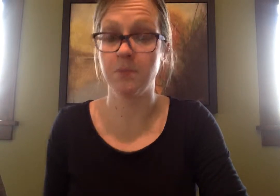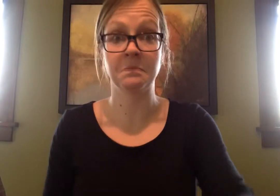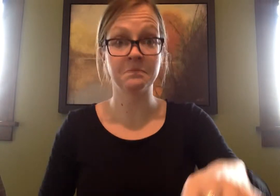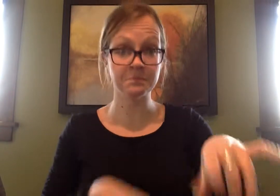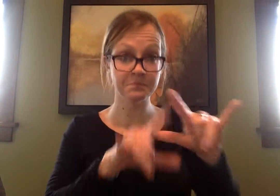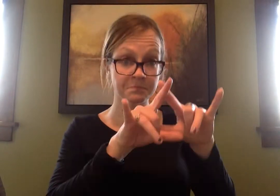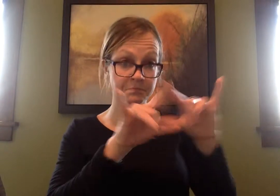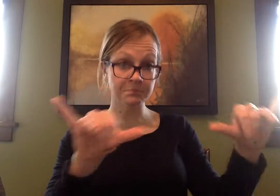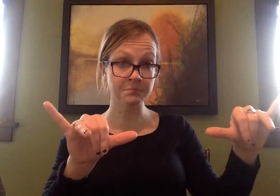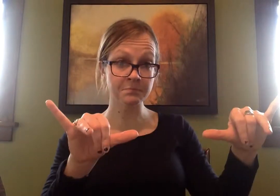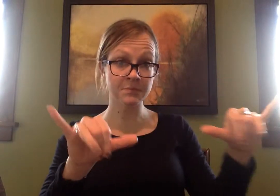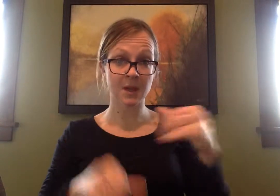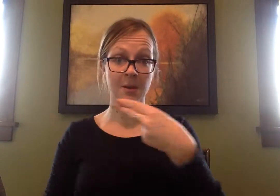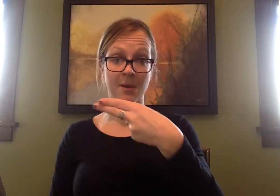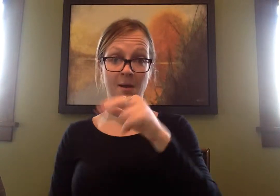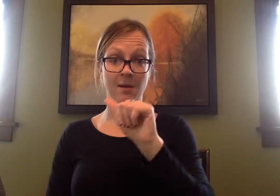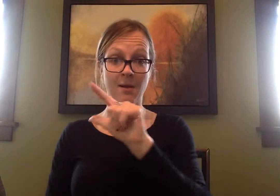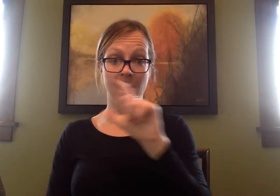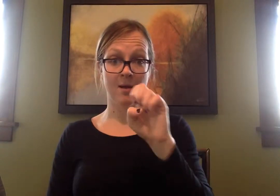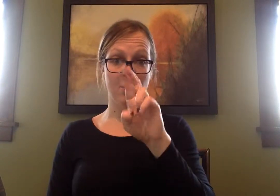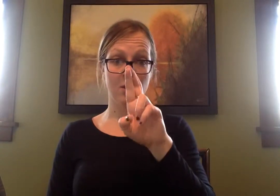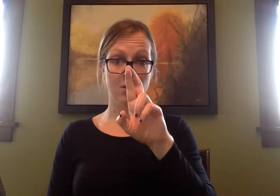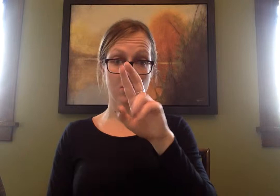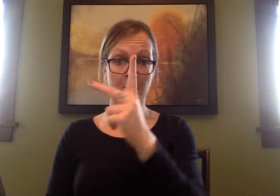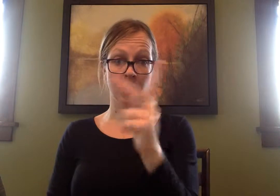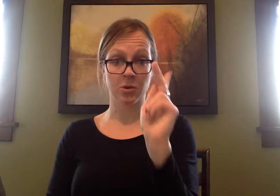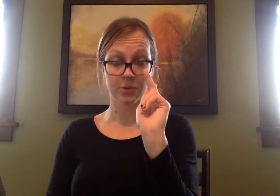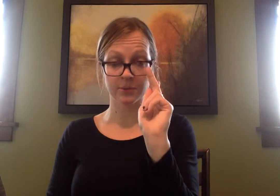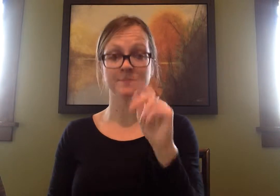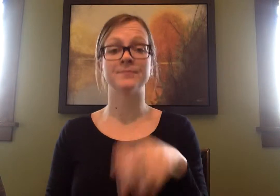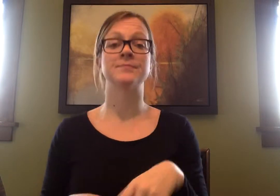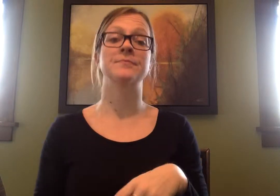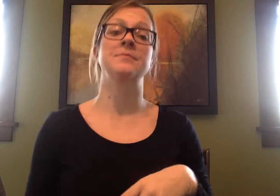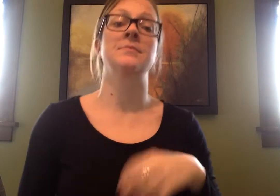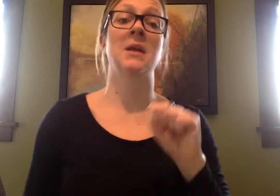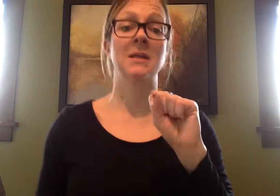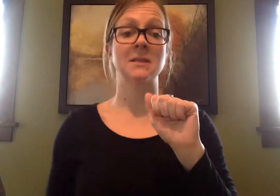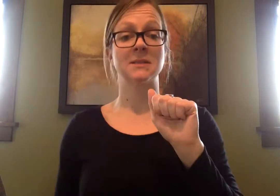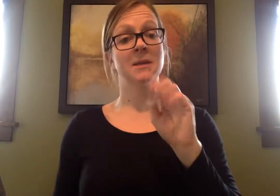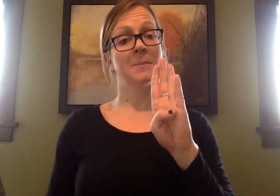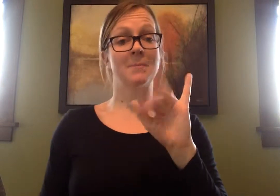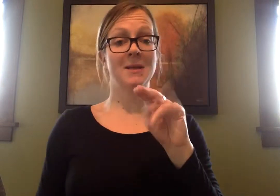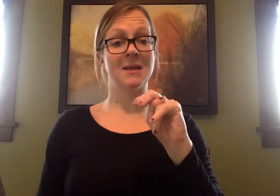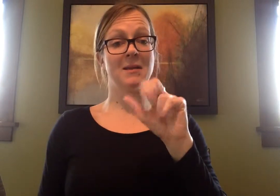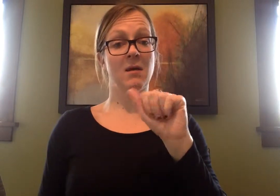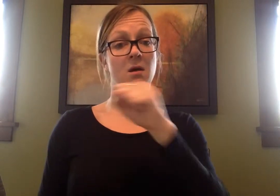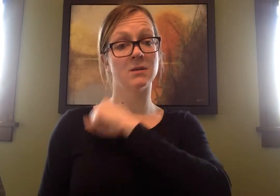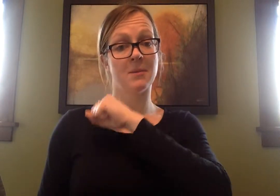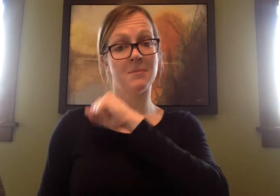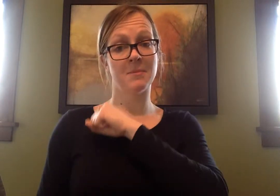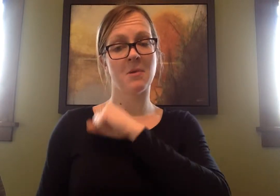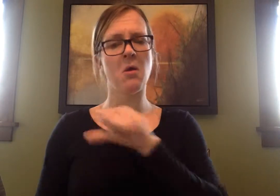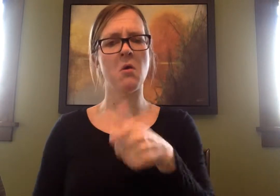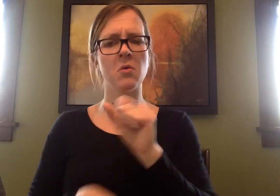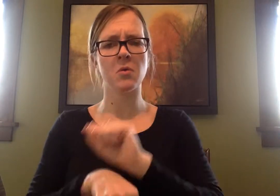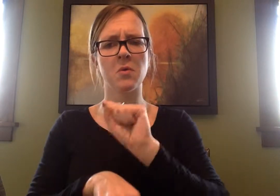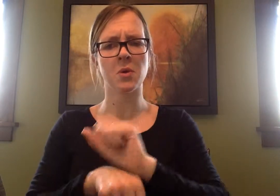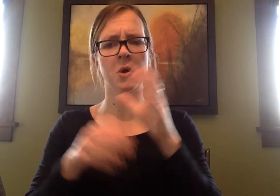Meanwhile, Sabina and other workers prepared a large enclosure for Owen. They chose a part of the park that had